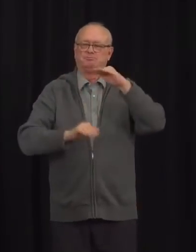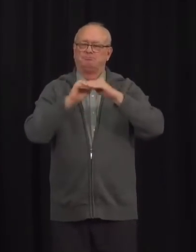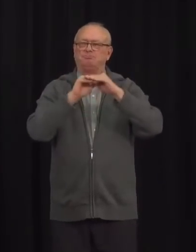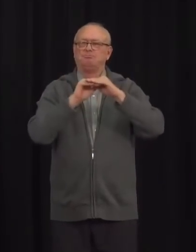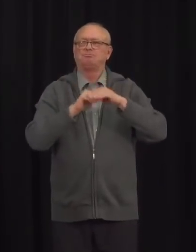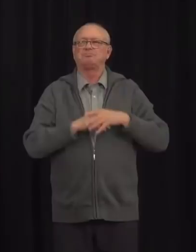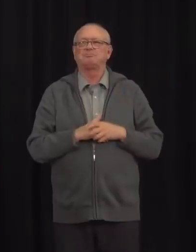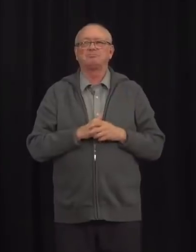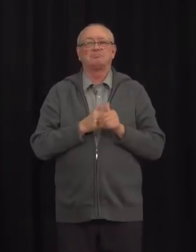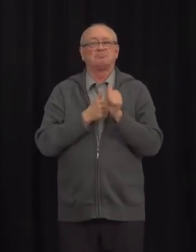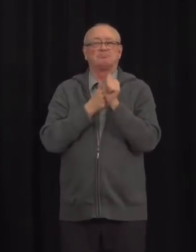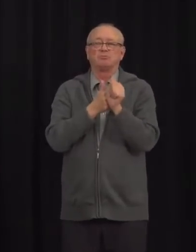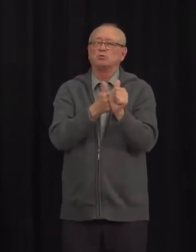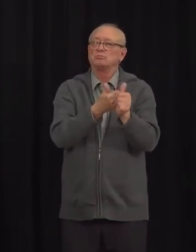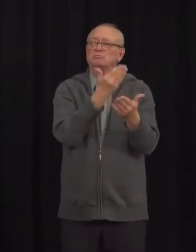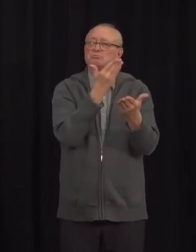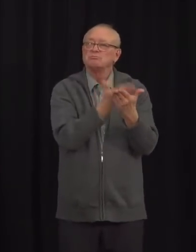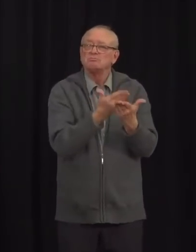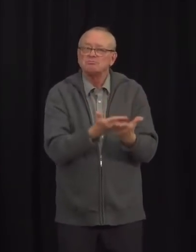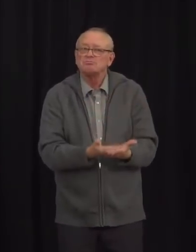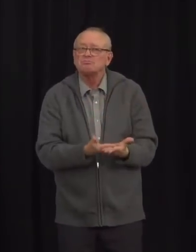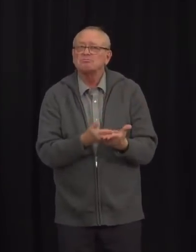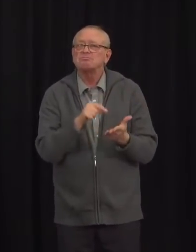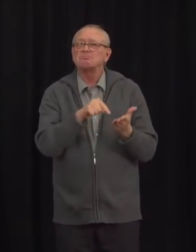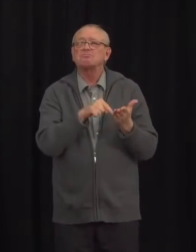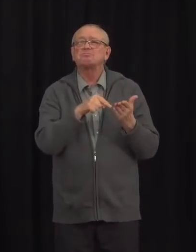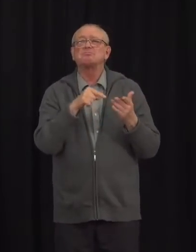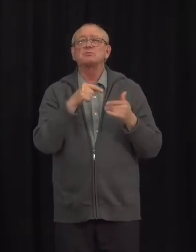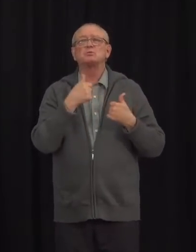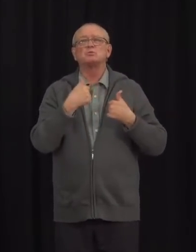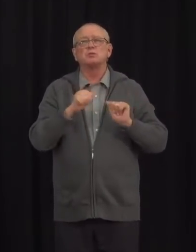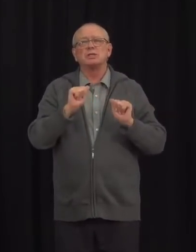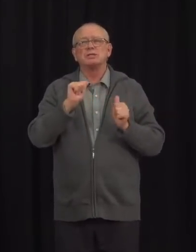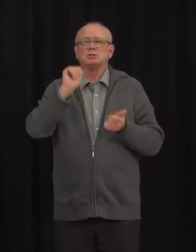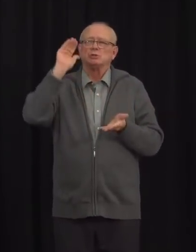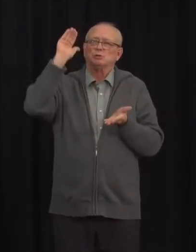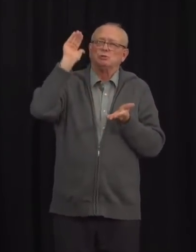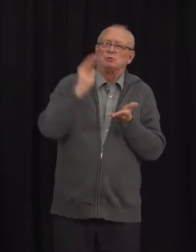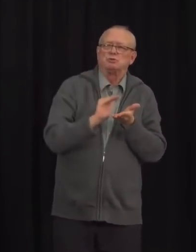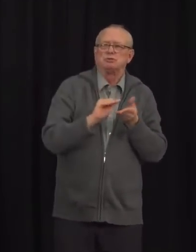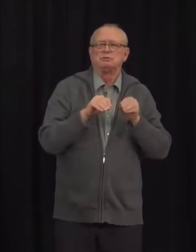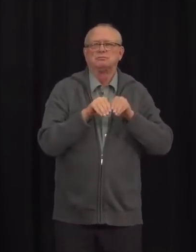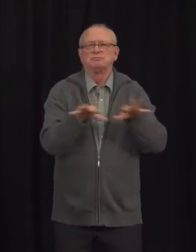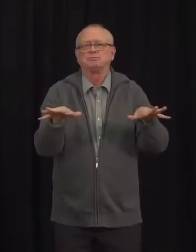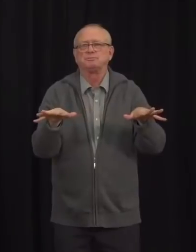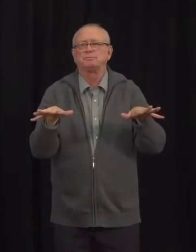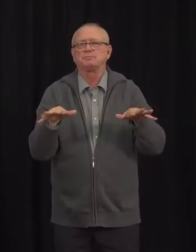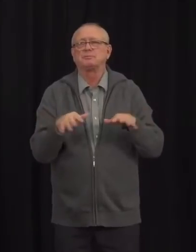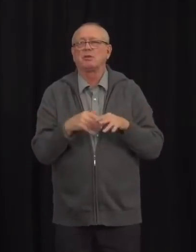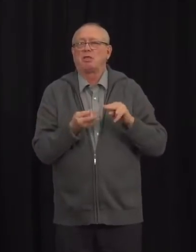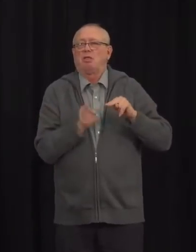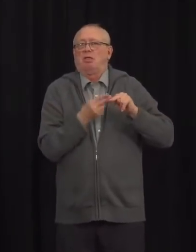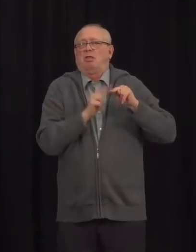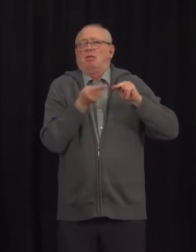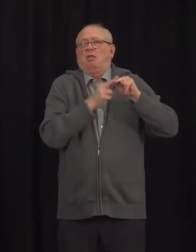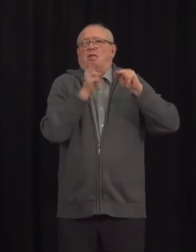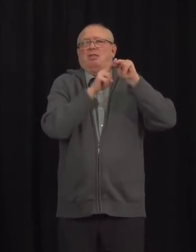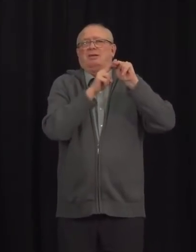implementing a targeted measure that will help reduce transmission and limit the risks of cases growing exponentially in both